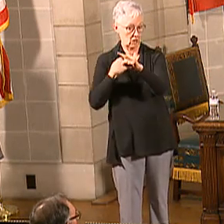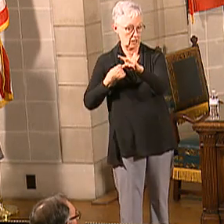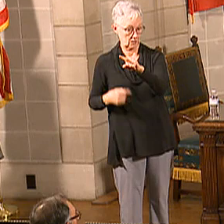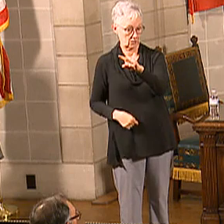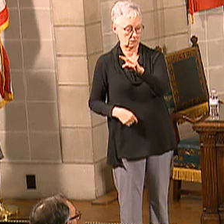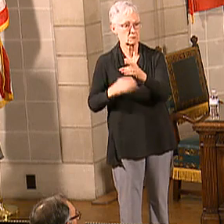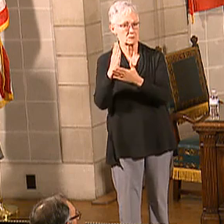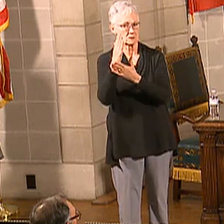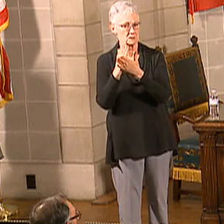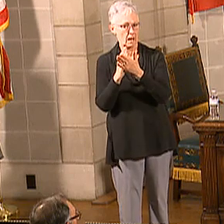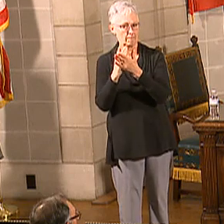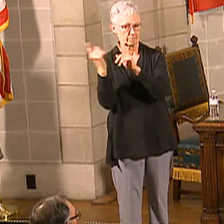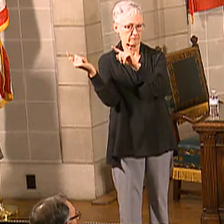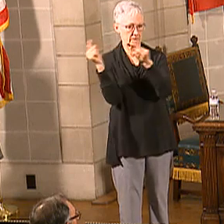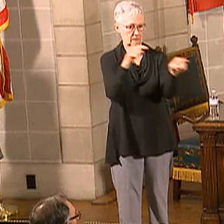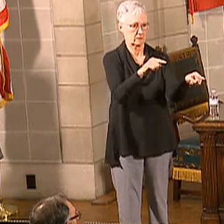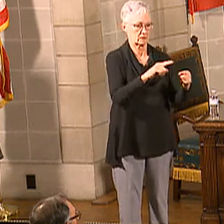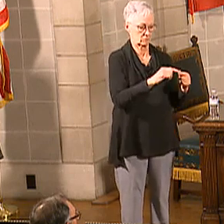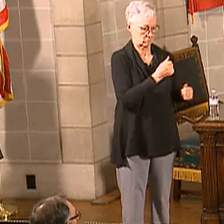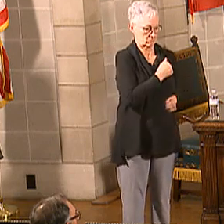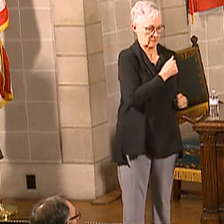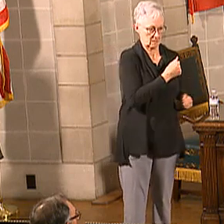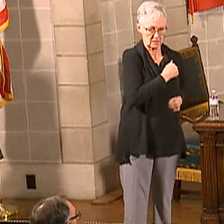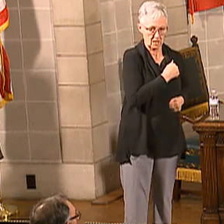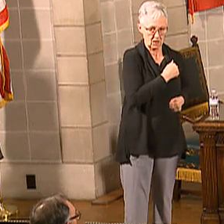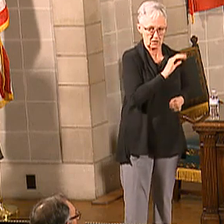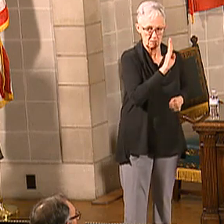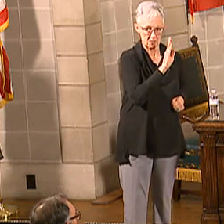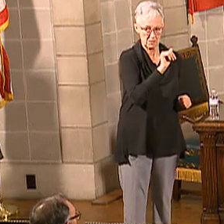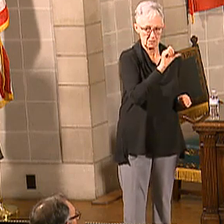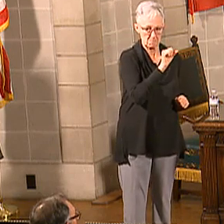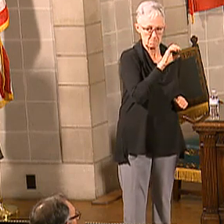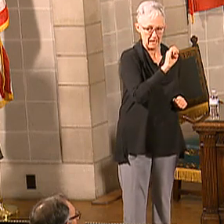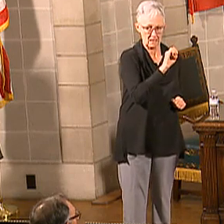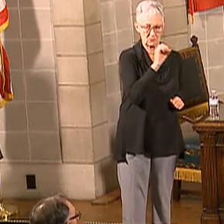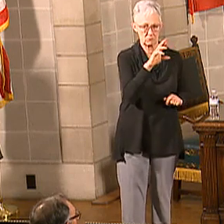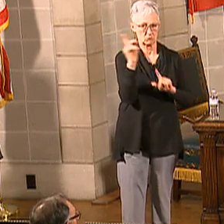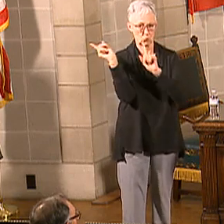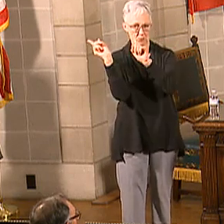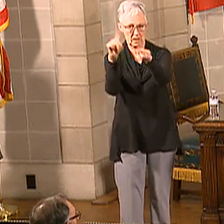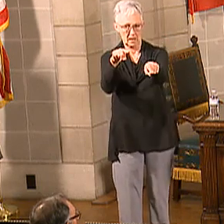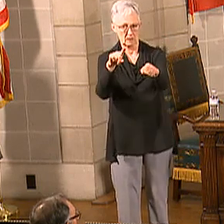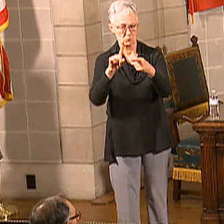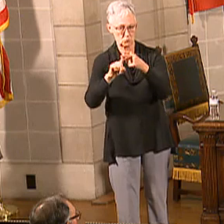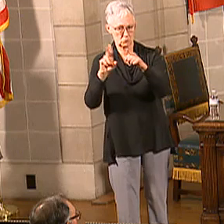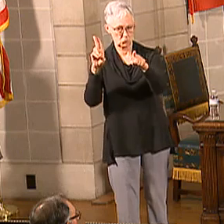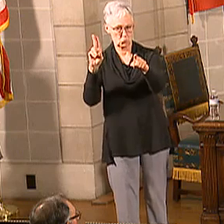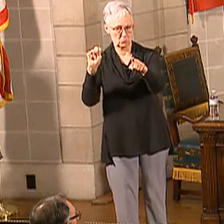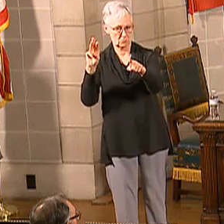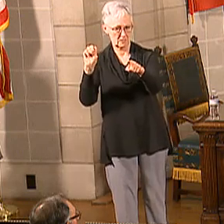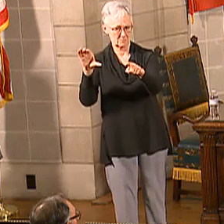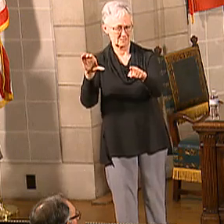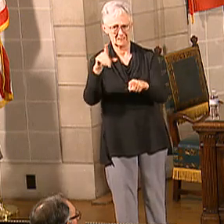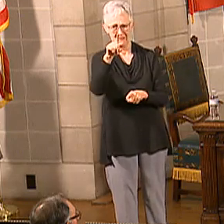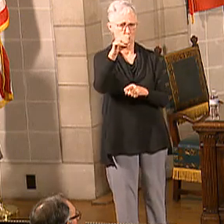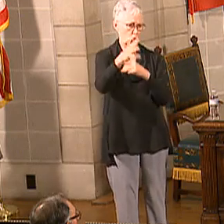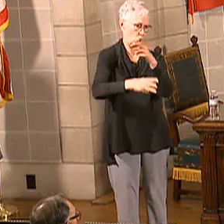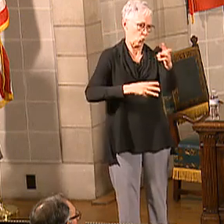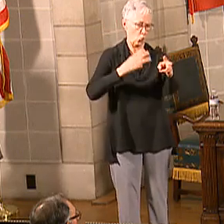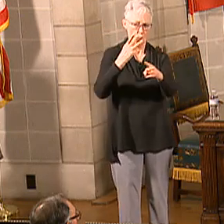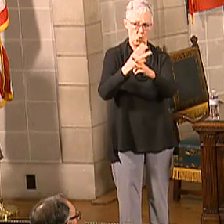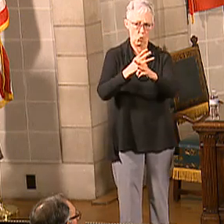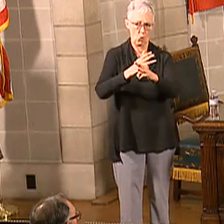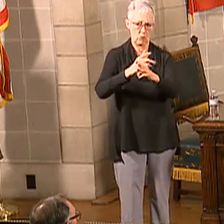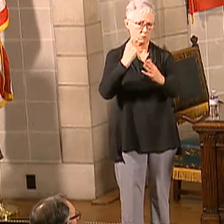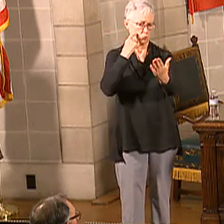right? And we quarantined them at Camp Ashland. We are unique and recognized as world-leading experts here. And what we're focused